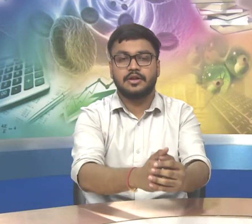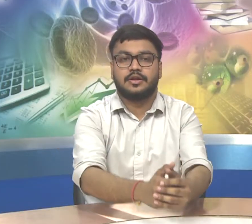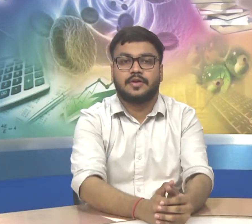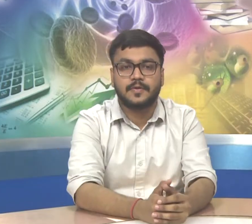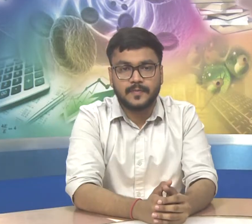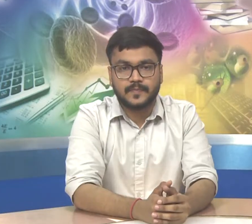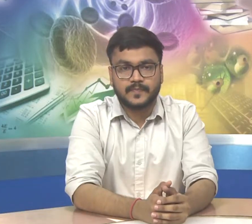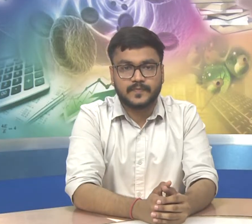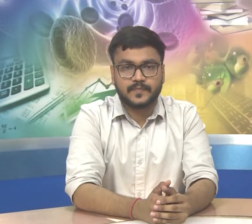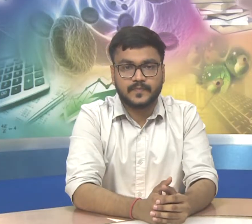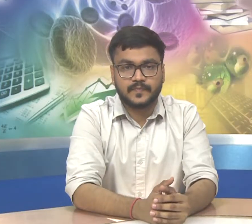different mass.